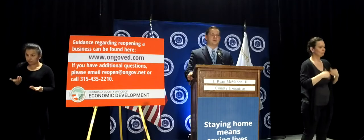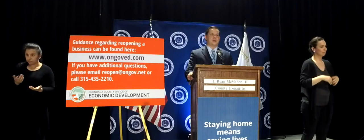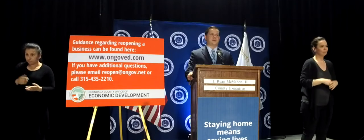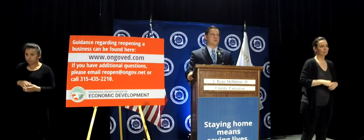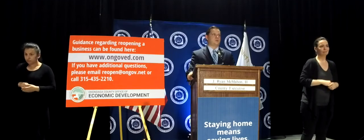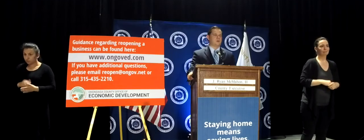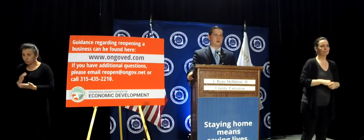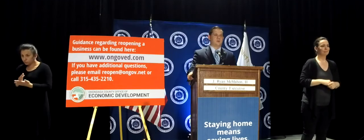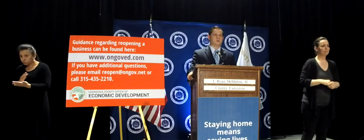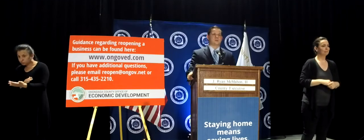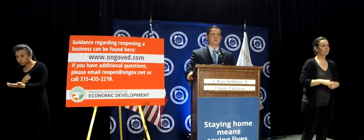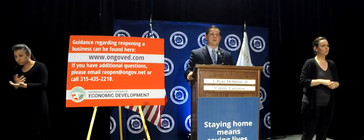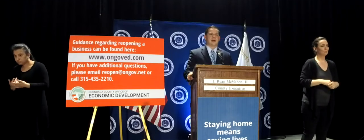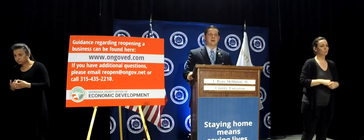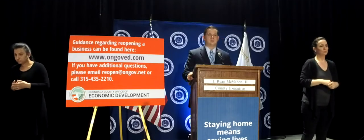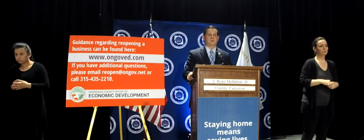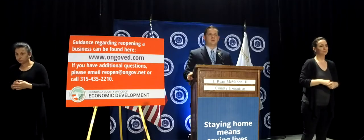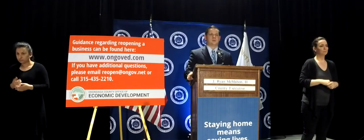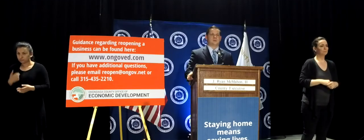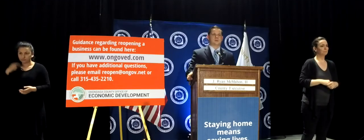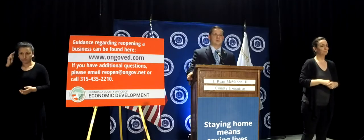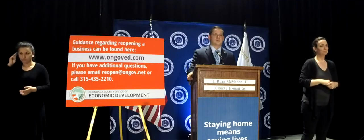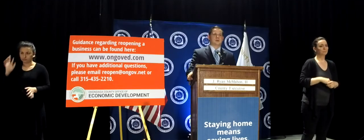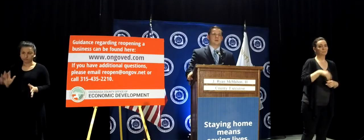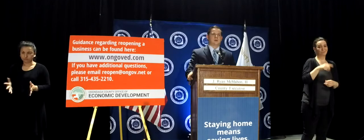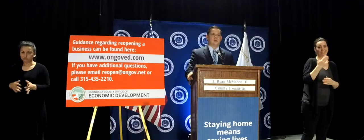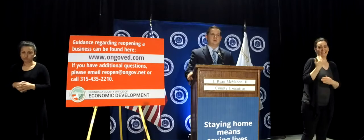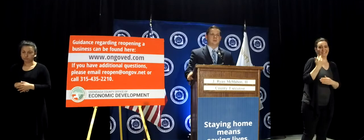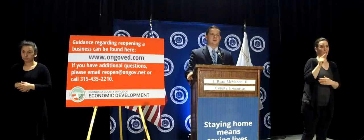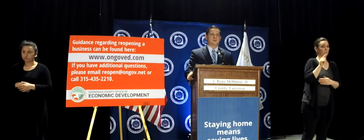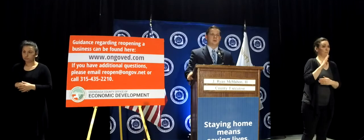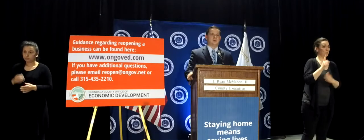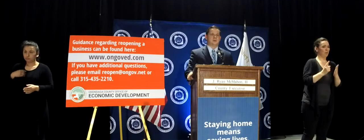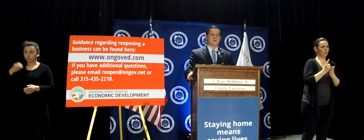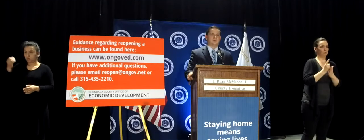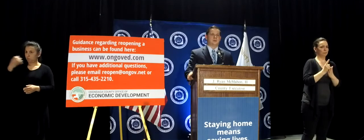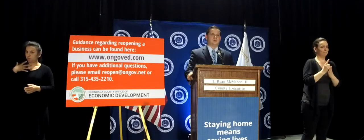was this over the last 24 hours? Was this not? Was